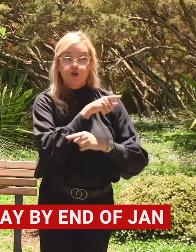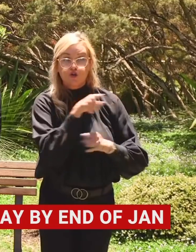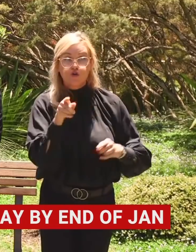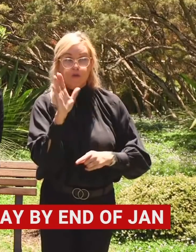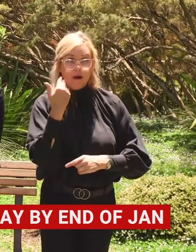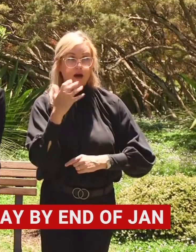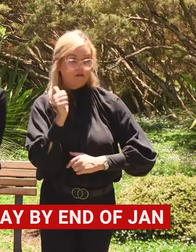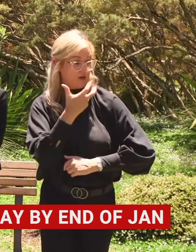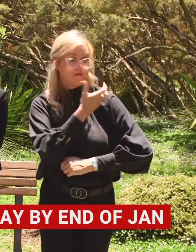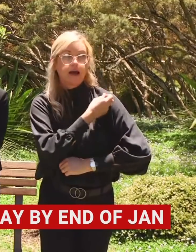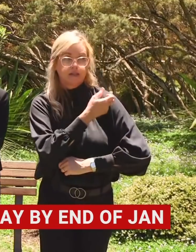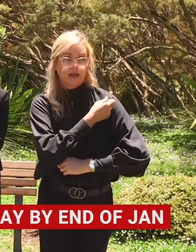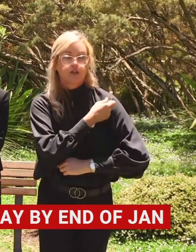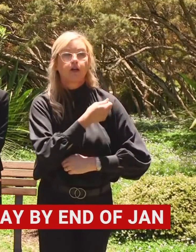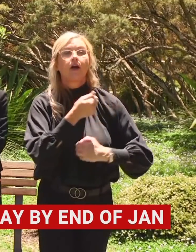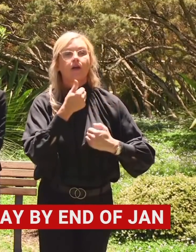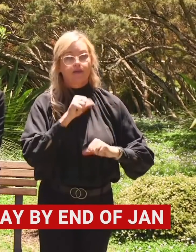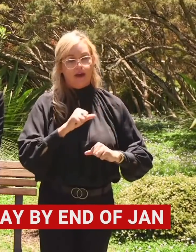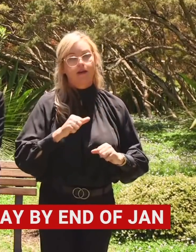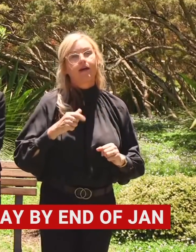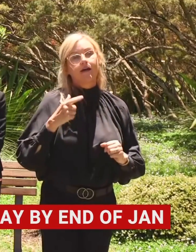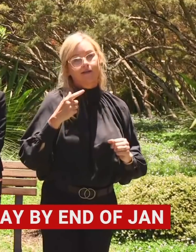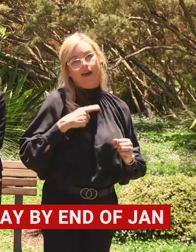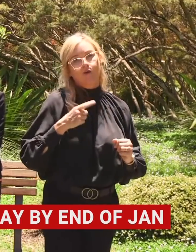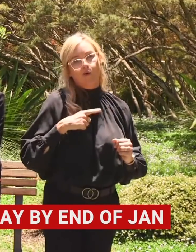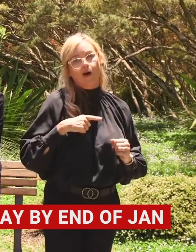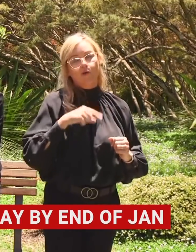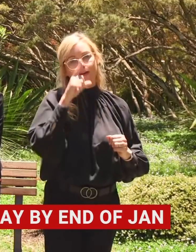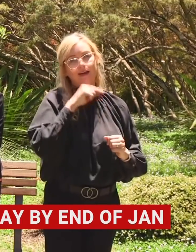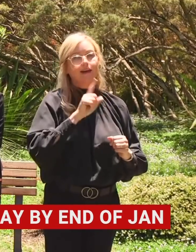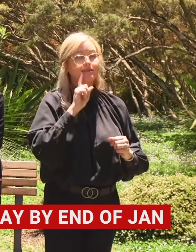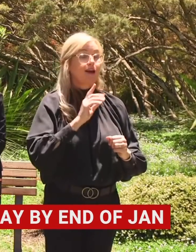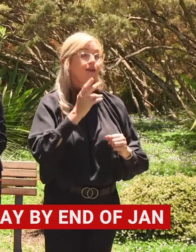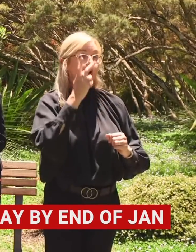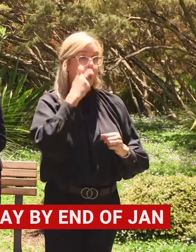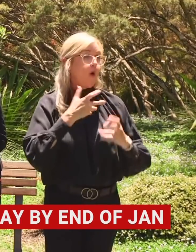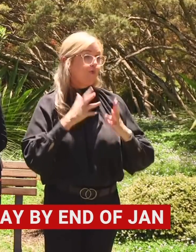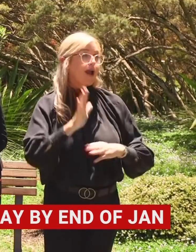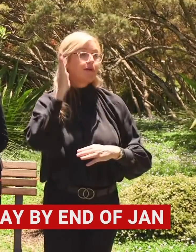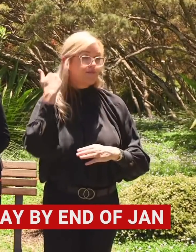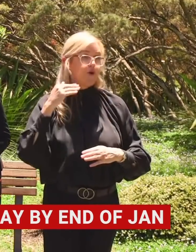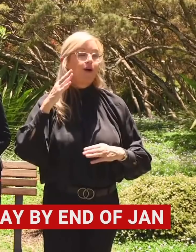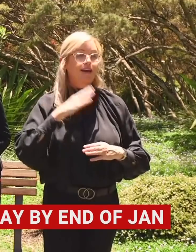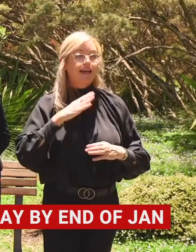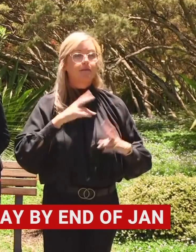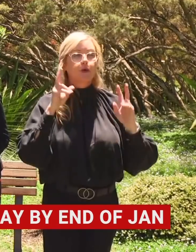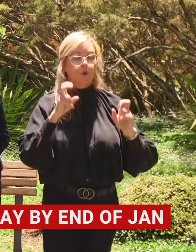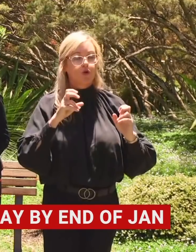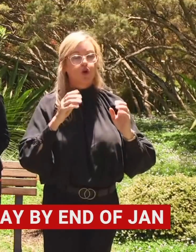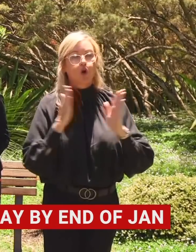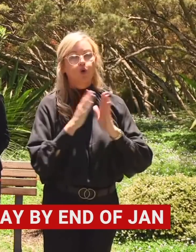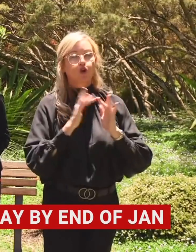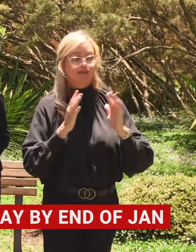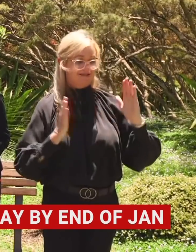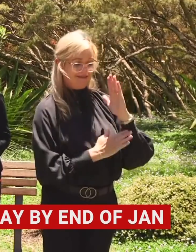reduce the capture of people who would generally, under the past circumstance, be required to be defined as a close